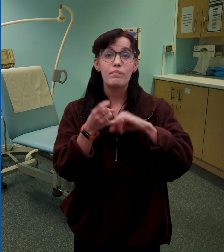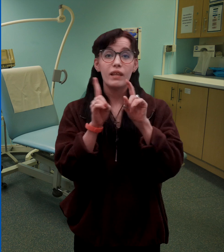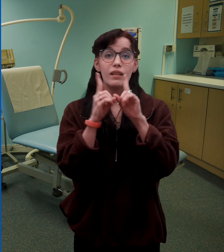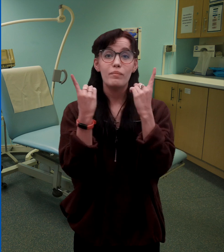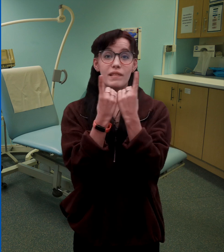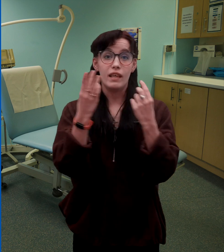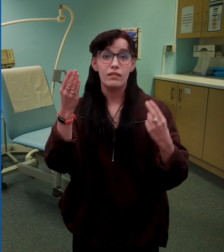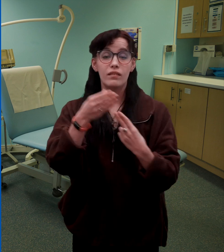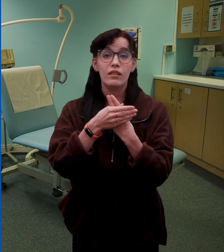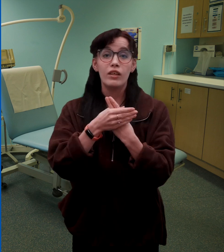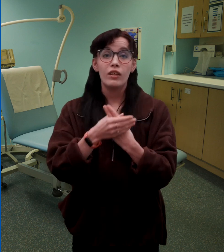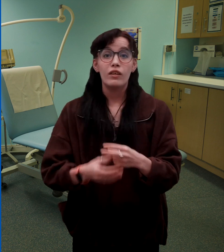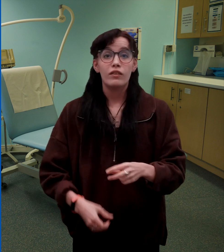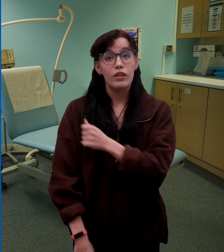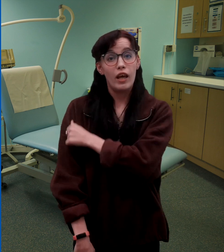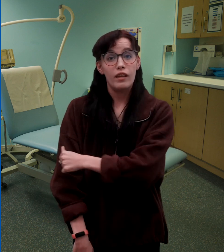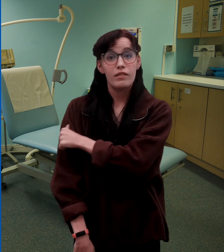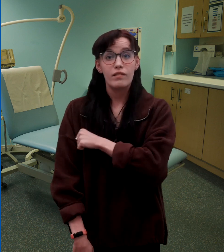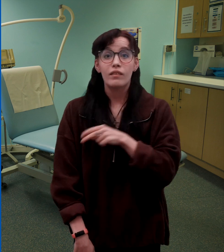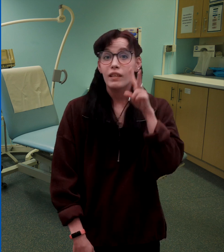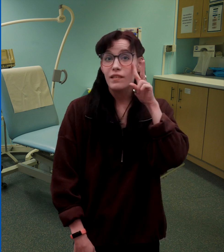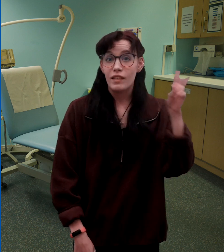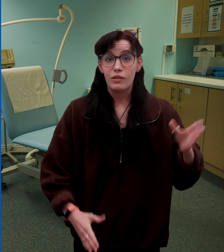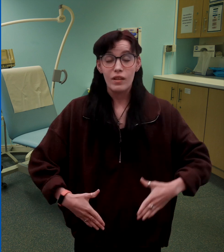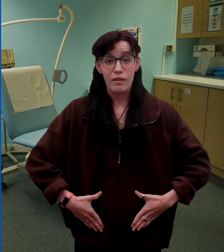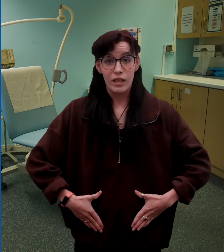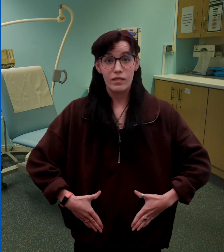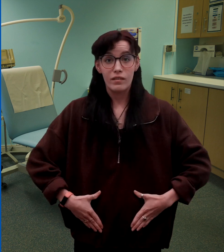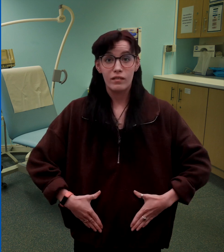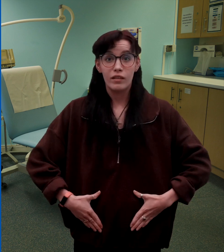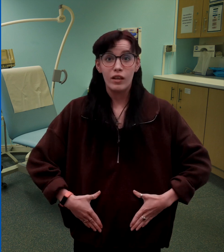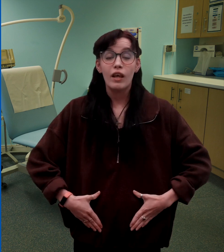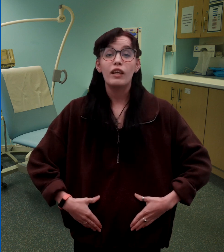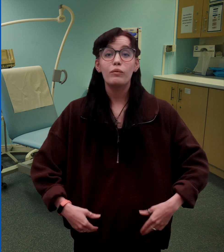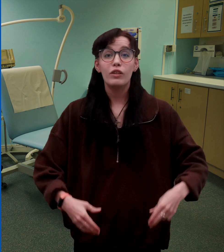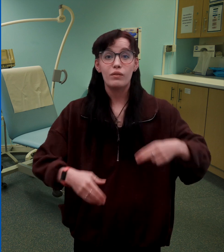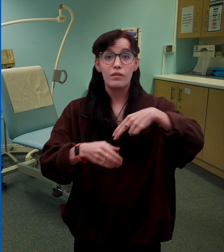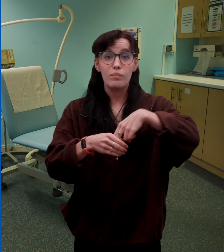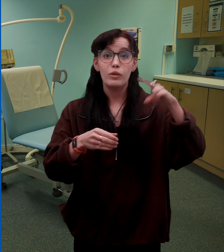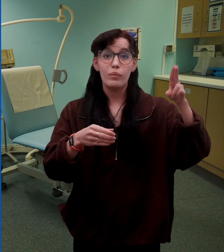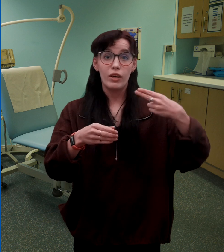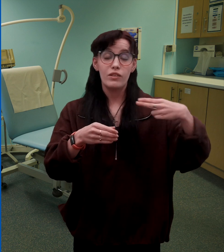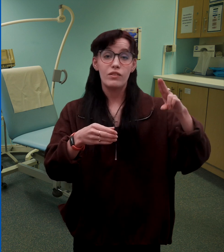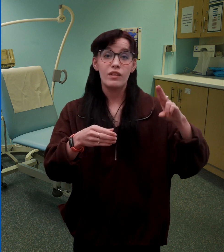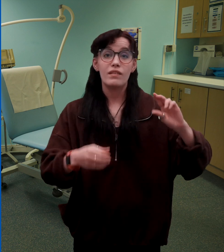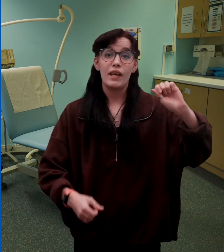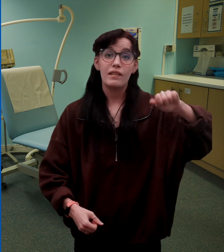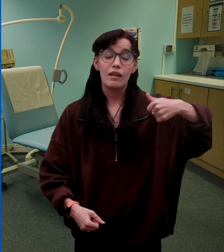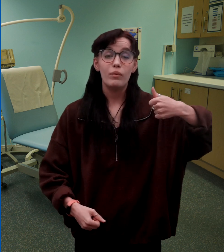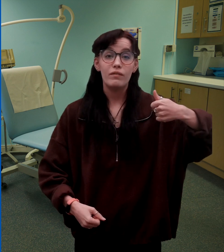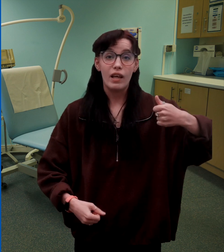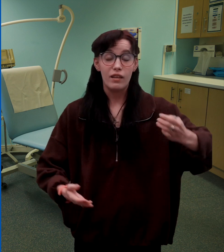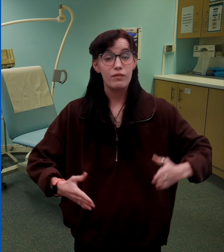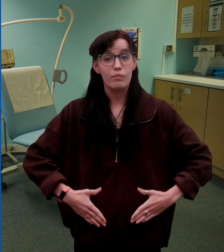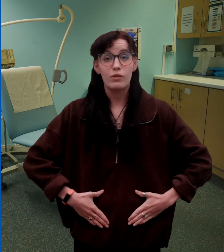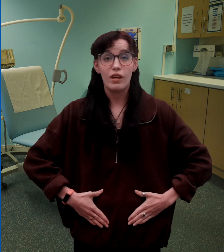Once the speculum is in, the nurse can see your cervix, and they will use a small brush to take a